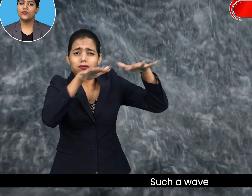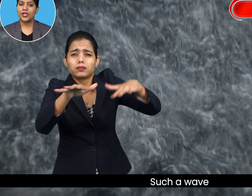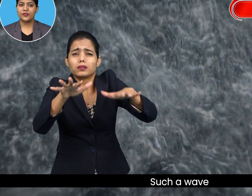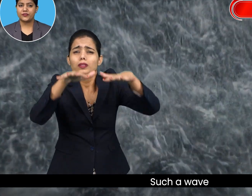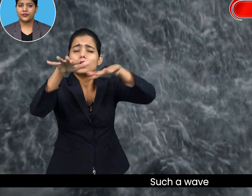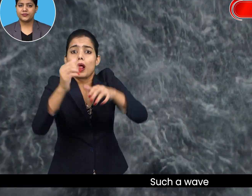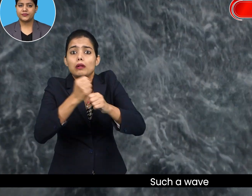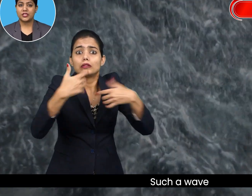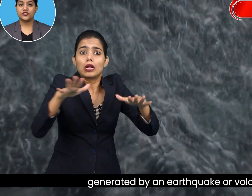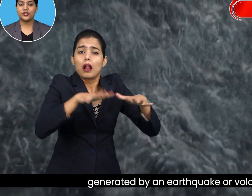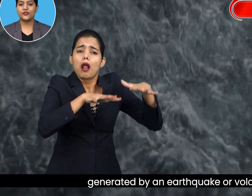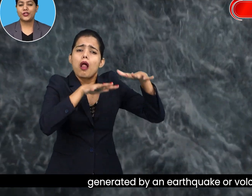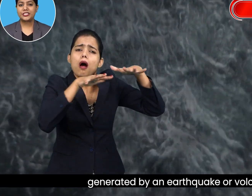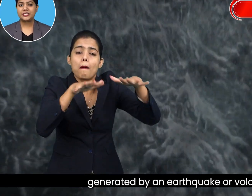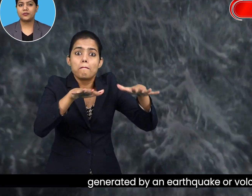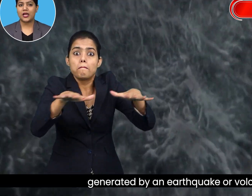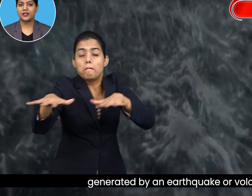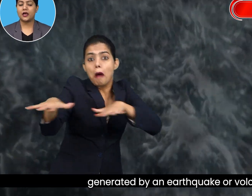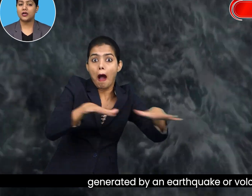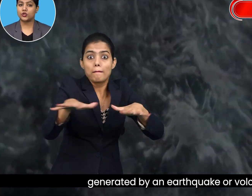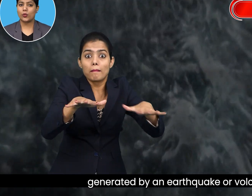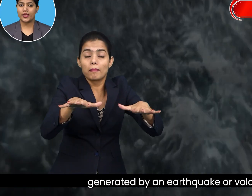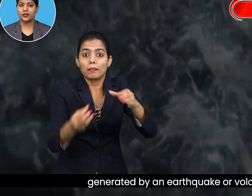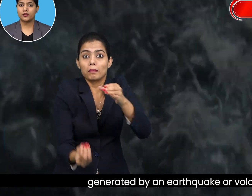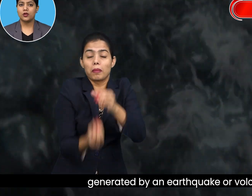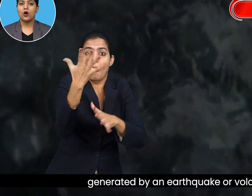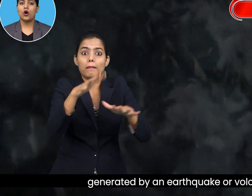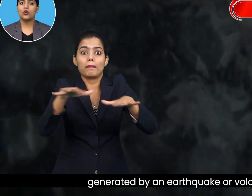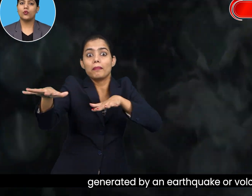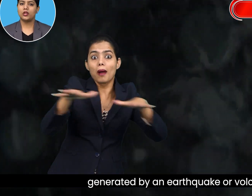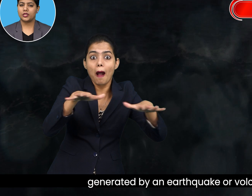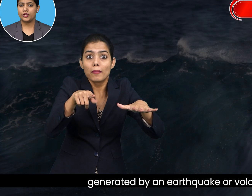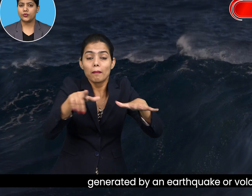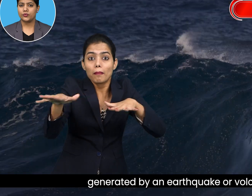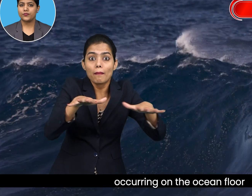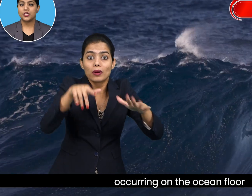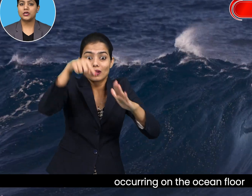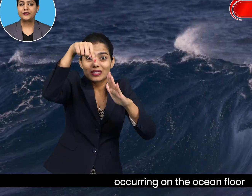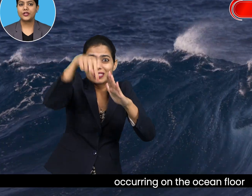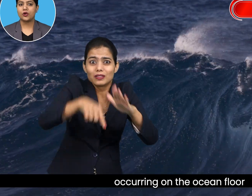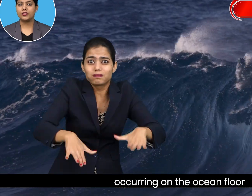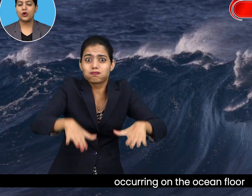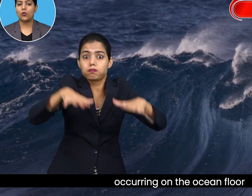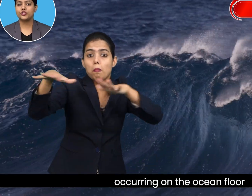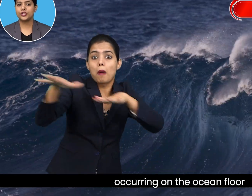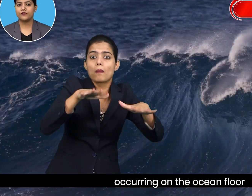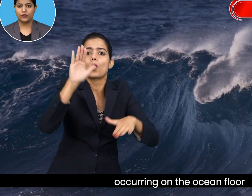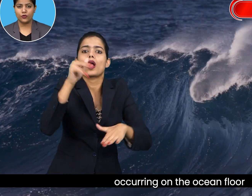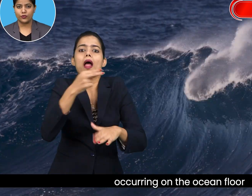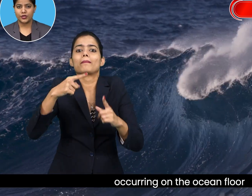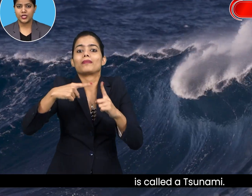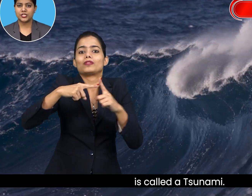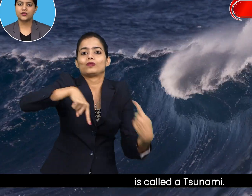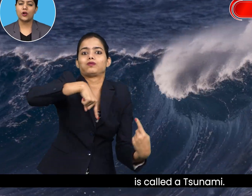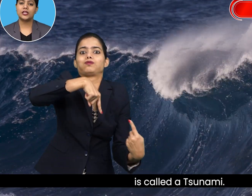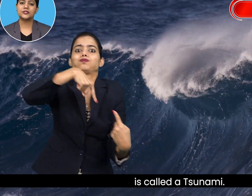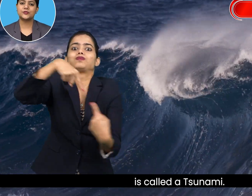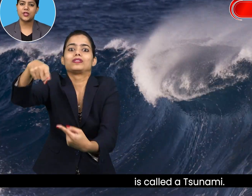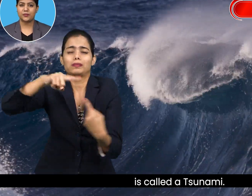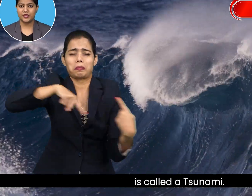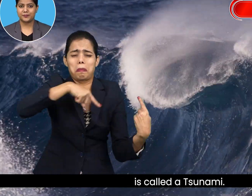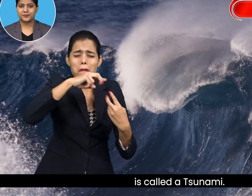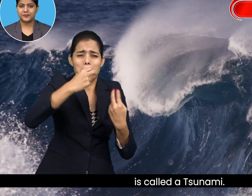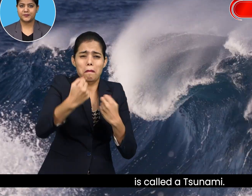Such a wave generated by an earthquake or volcano occurring on the ocean floor is called